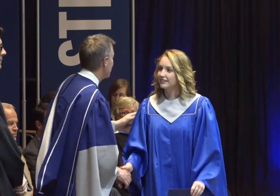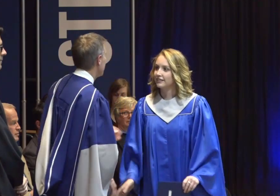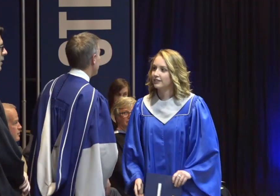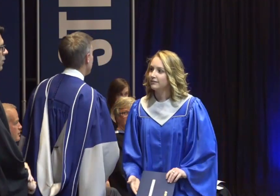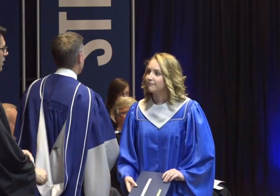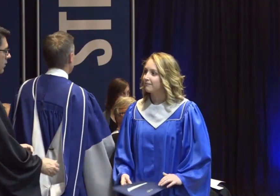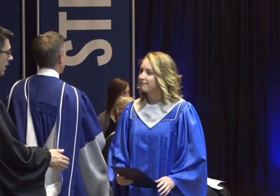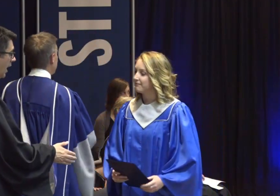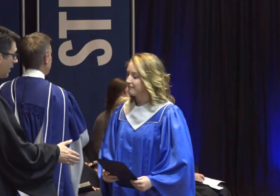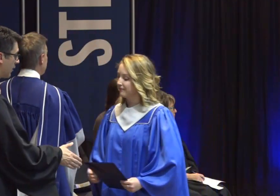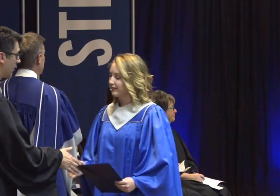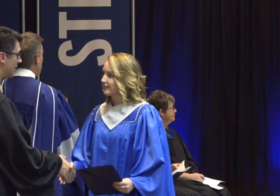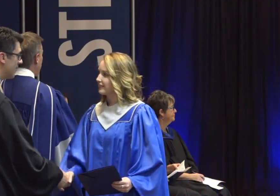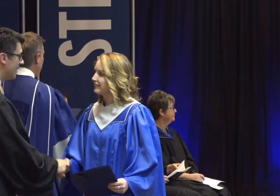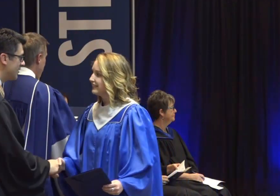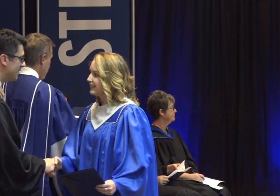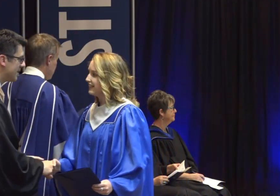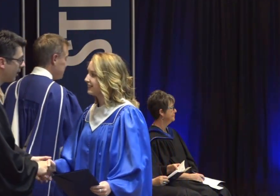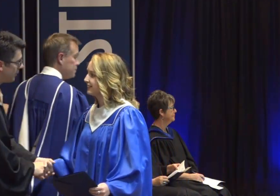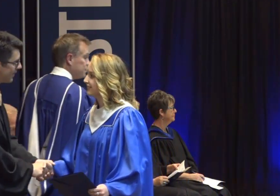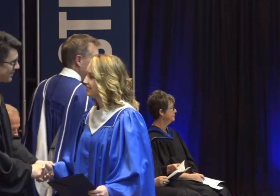Caitlin Enders.